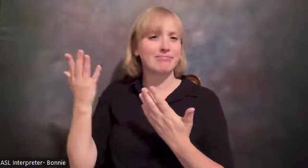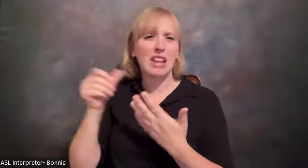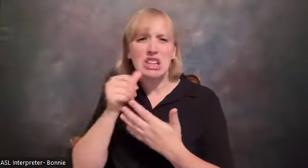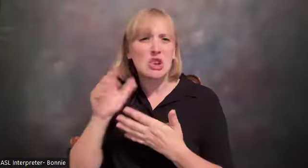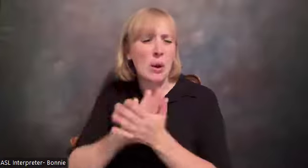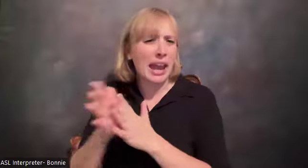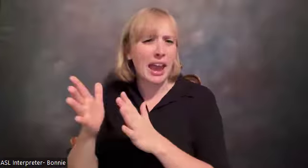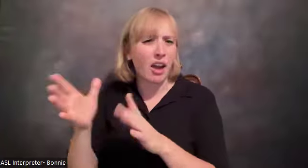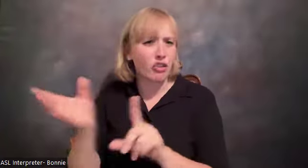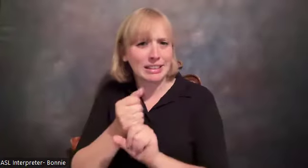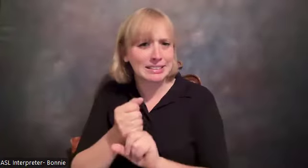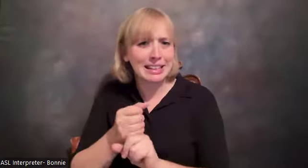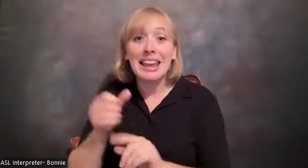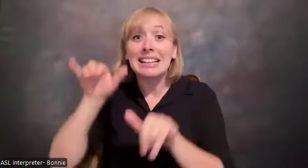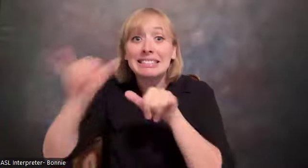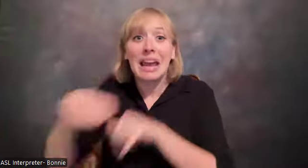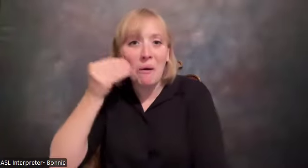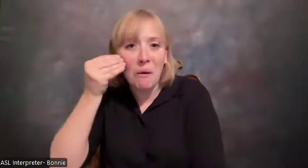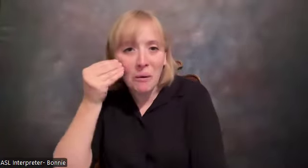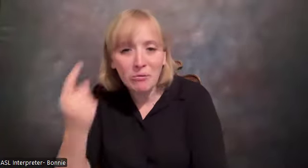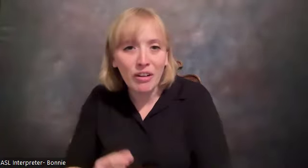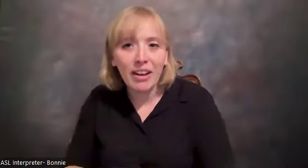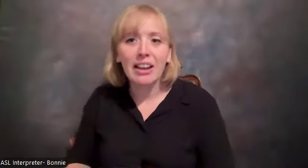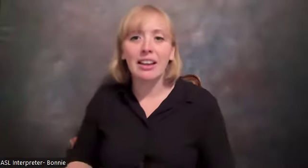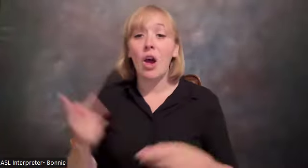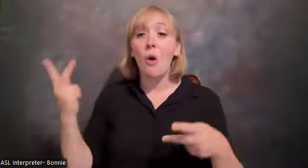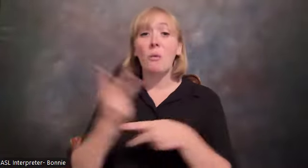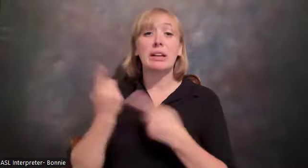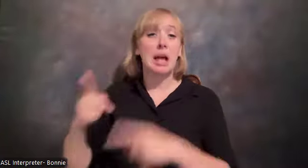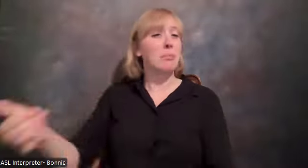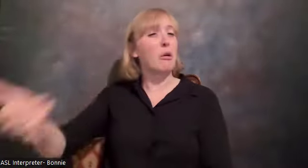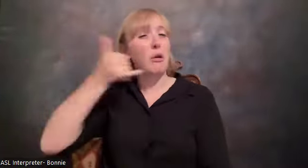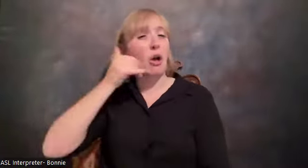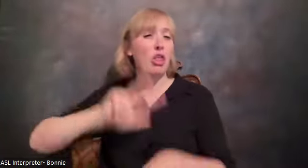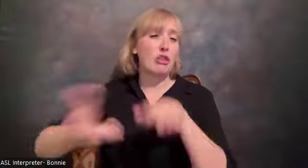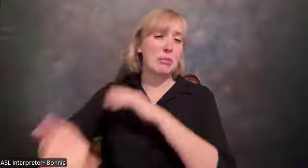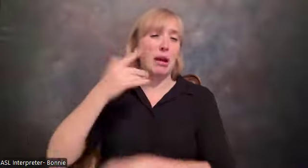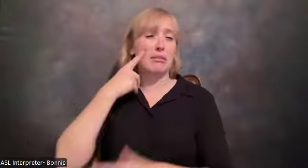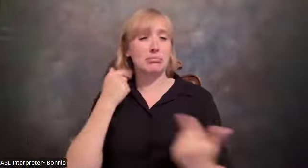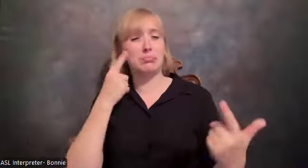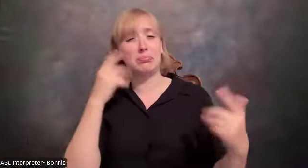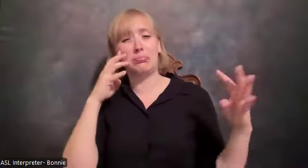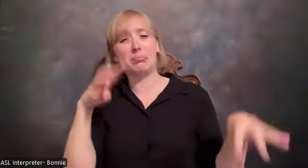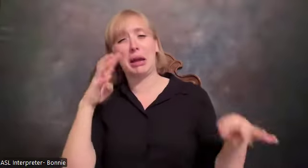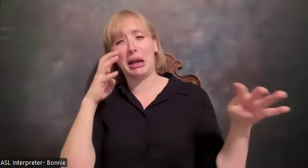arrested. They don't even leave the house, right? First thing they do, they call you at 3 a.m.